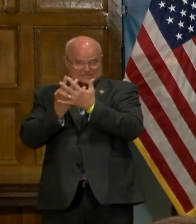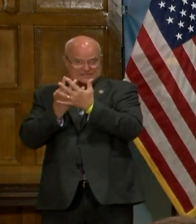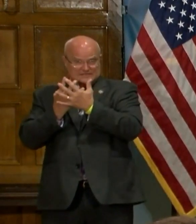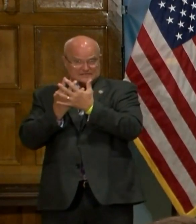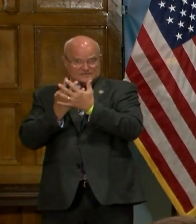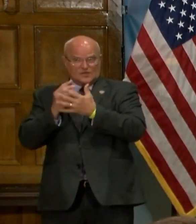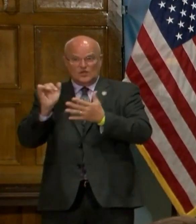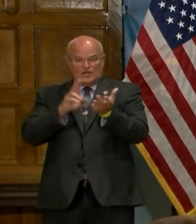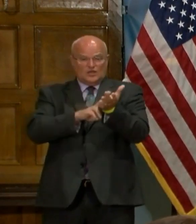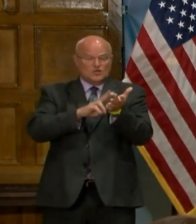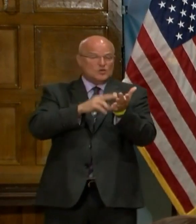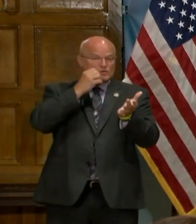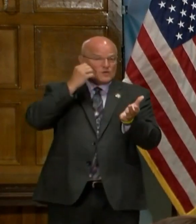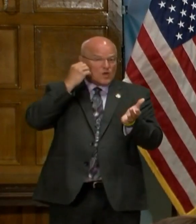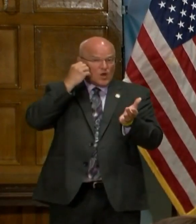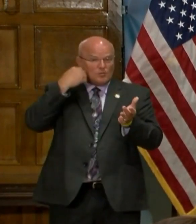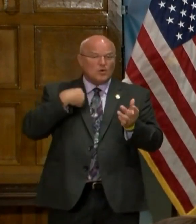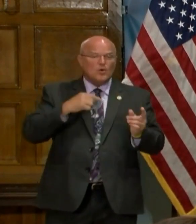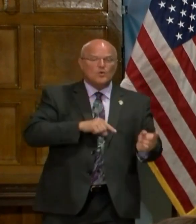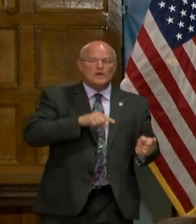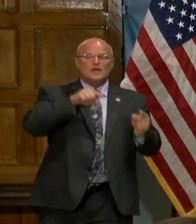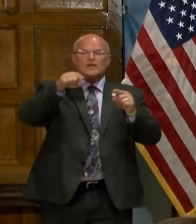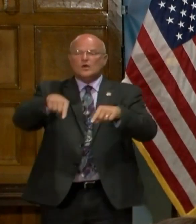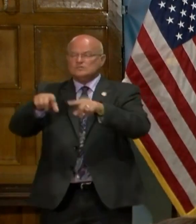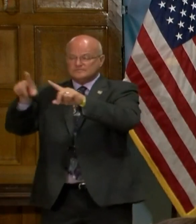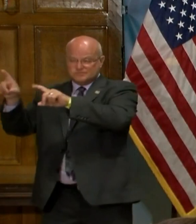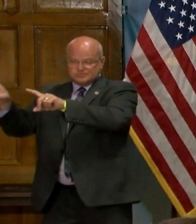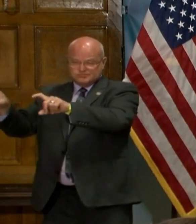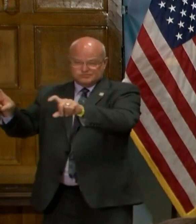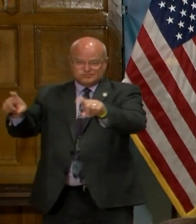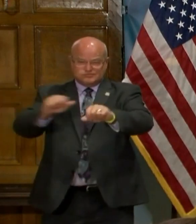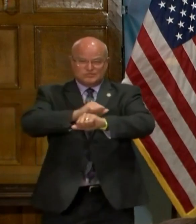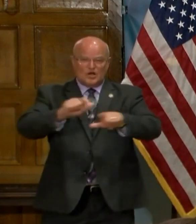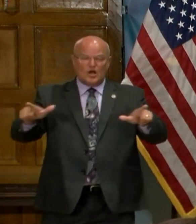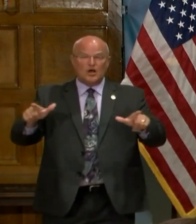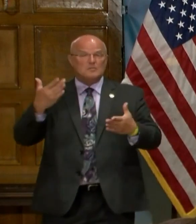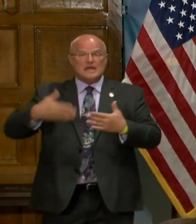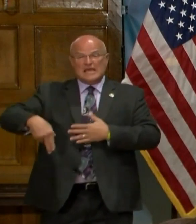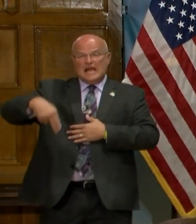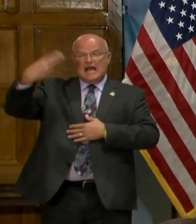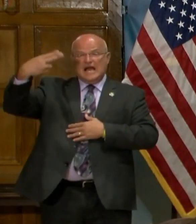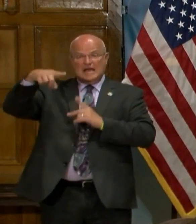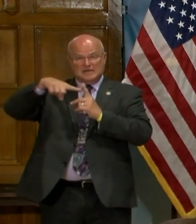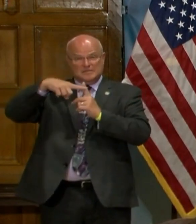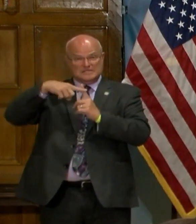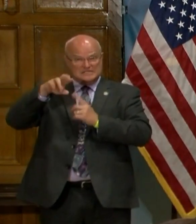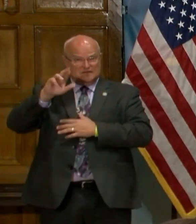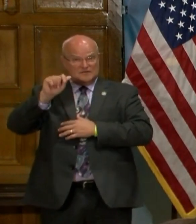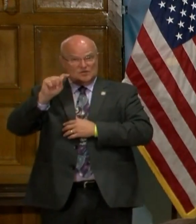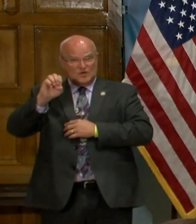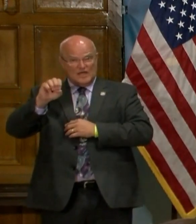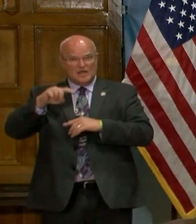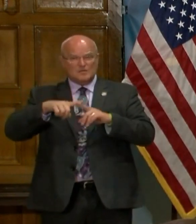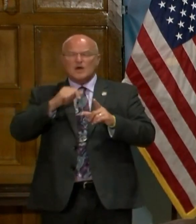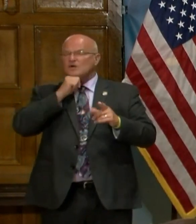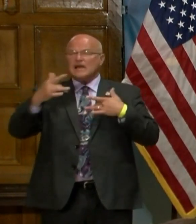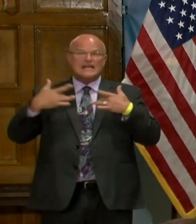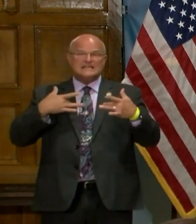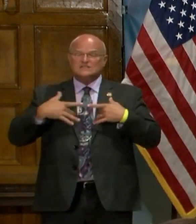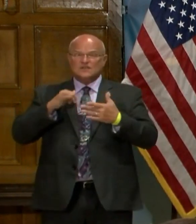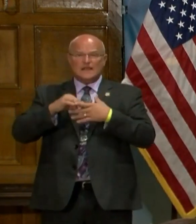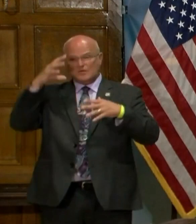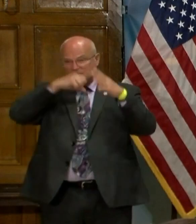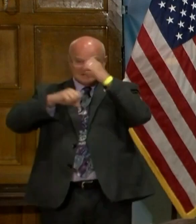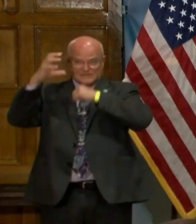facility or like a nursing home where we go and we test everyone, we may get very high positivity rates, but we're not really concerned